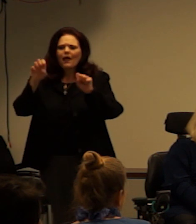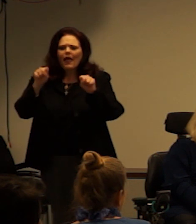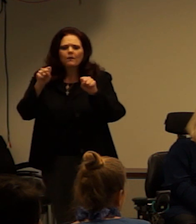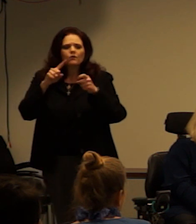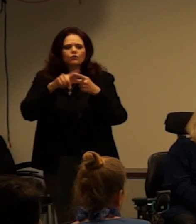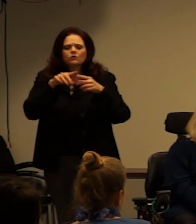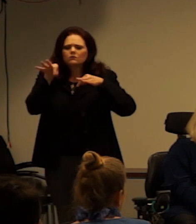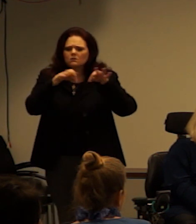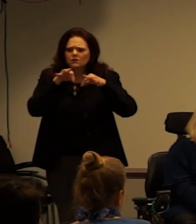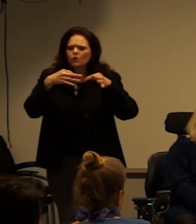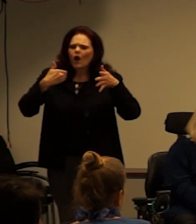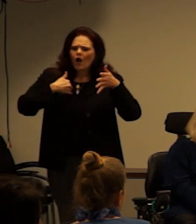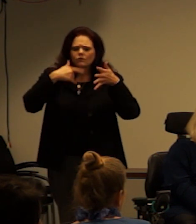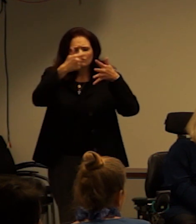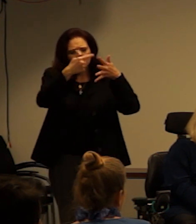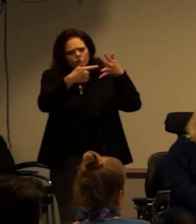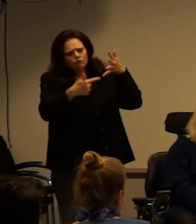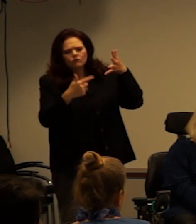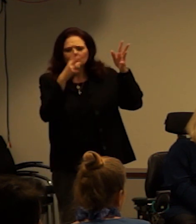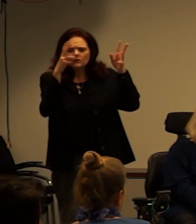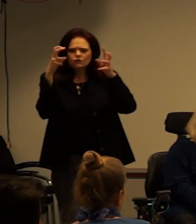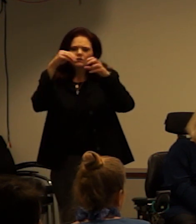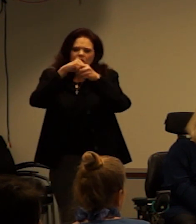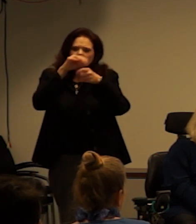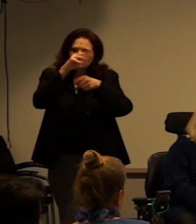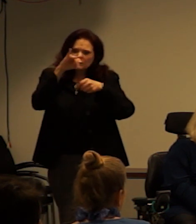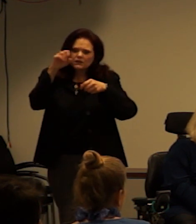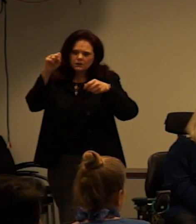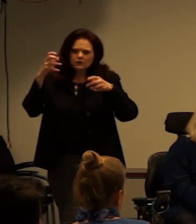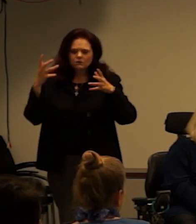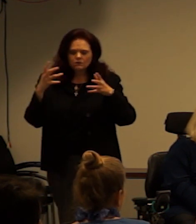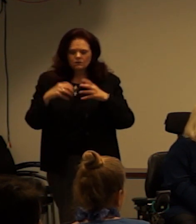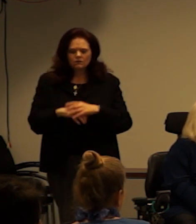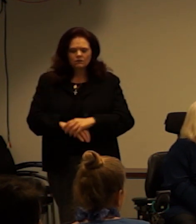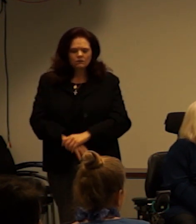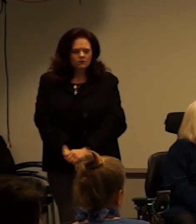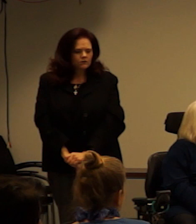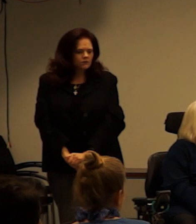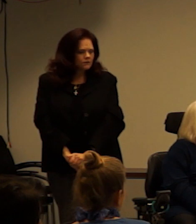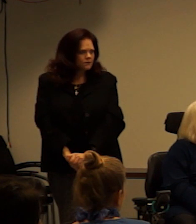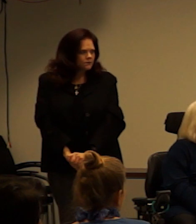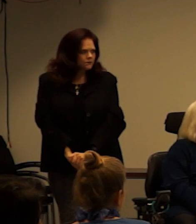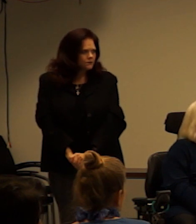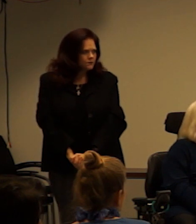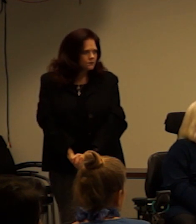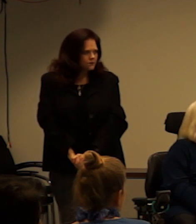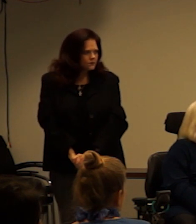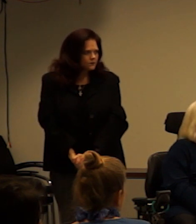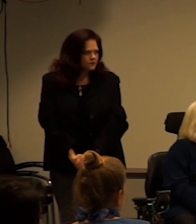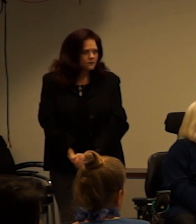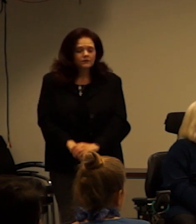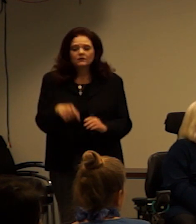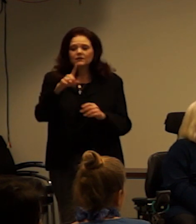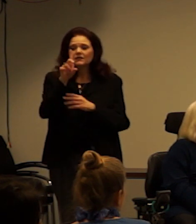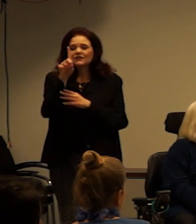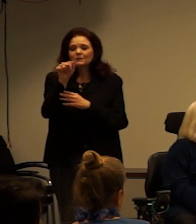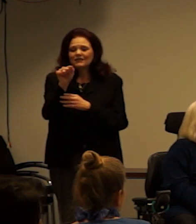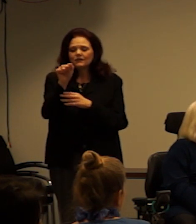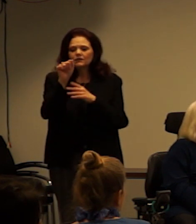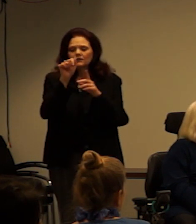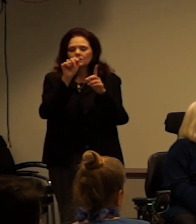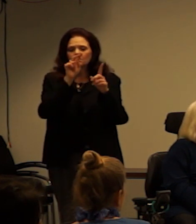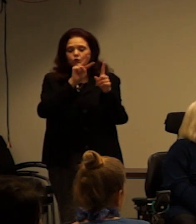people, this is the issue here in Mississippi, you know, okay? All right, the disability perspective.